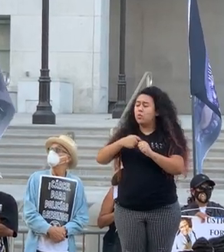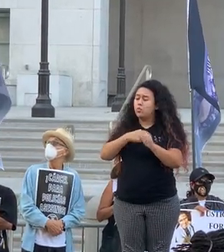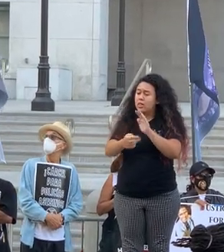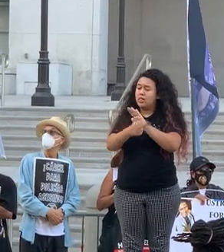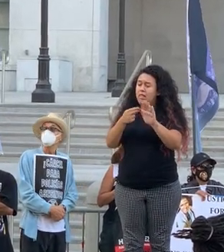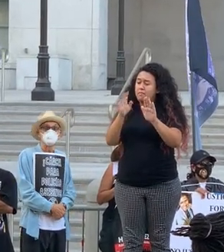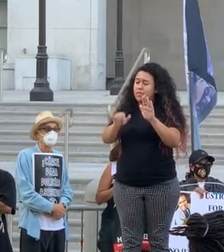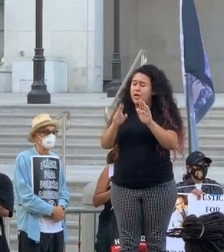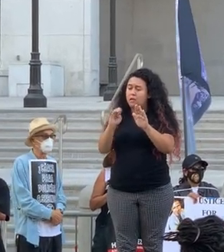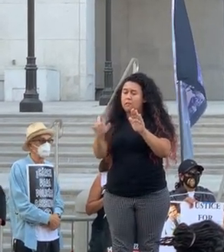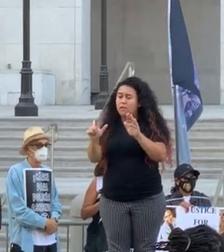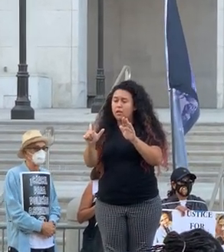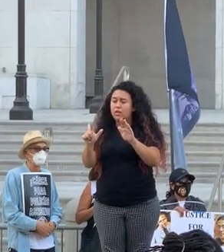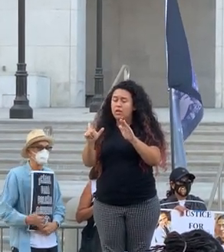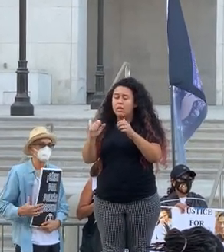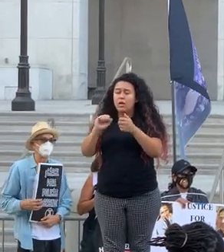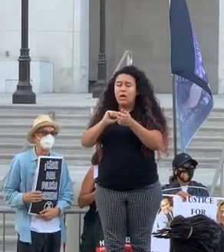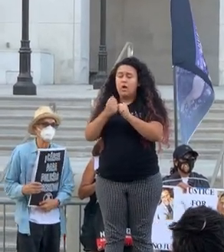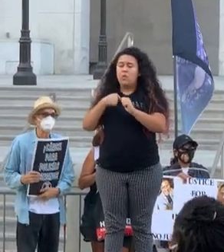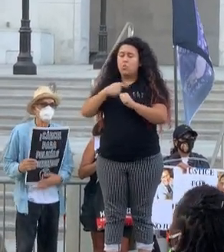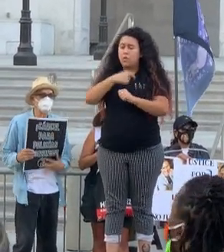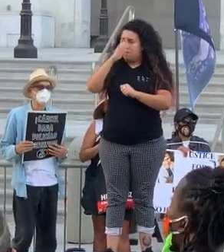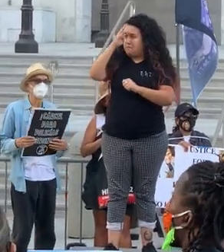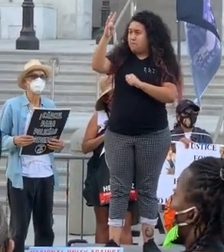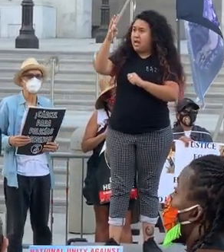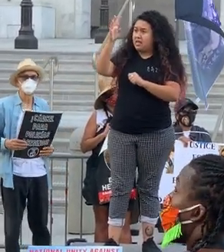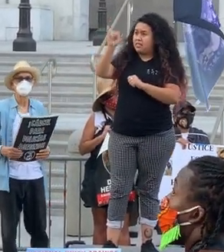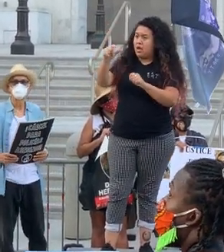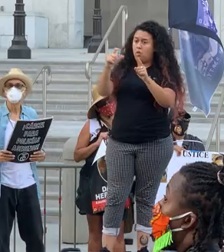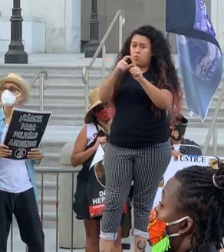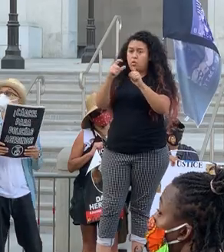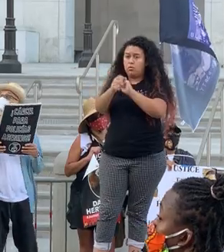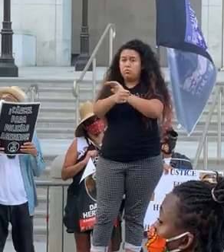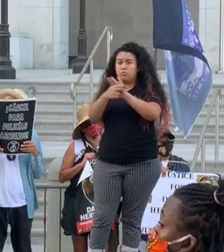And the construction of criminal under capitalism.